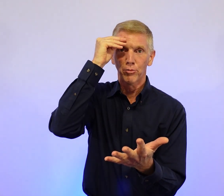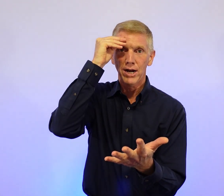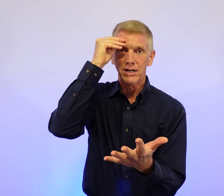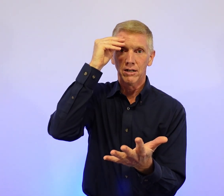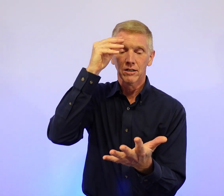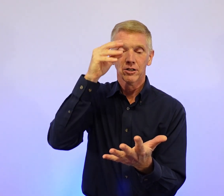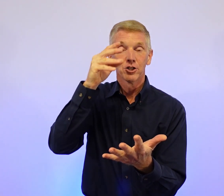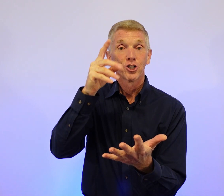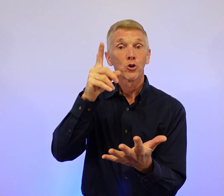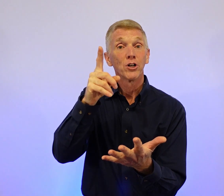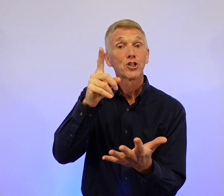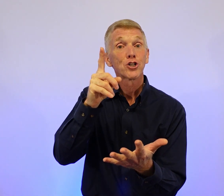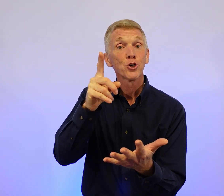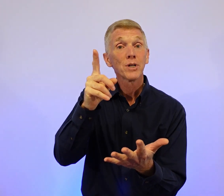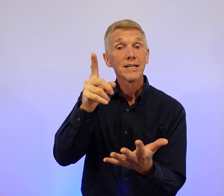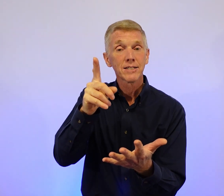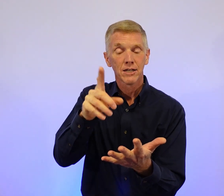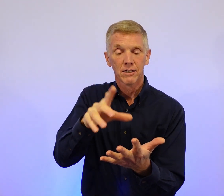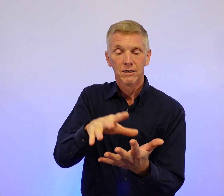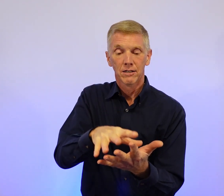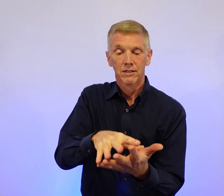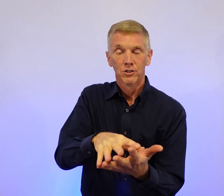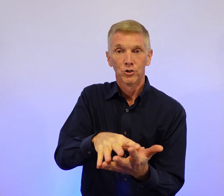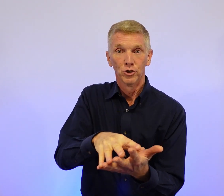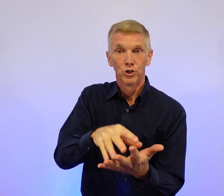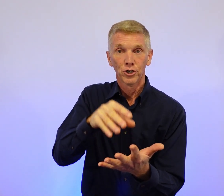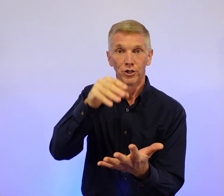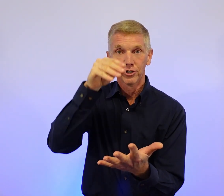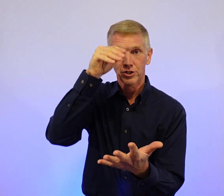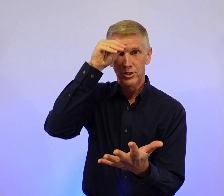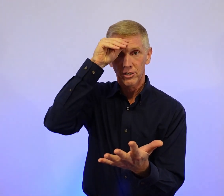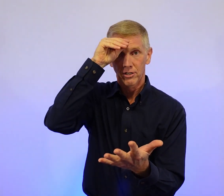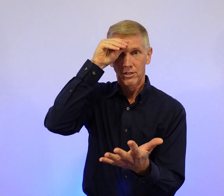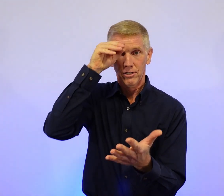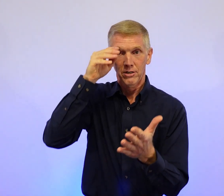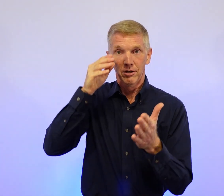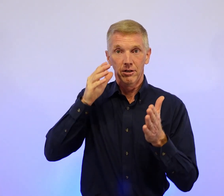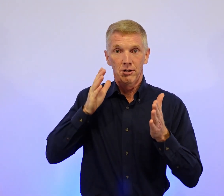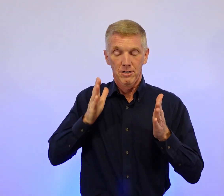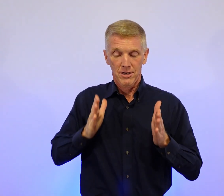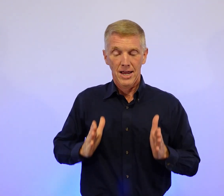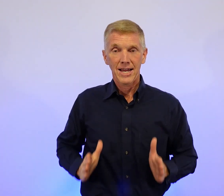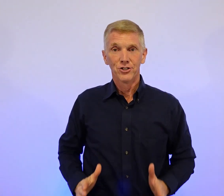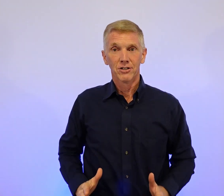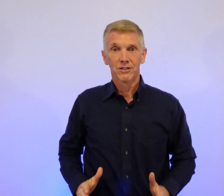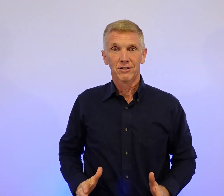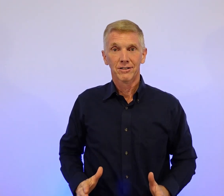brain. So a student learns agent. Got